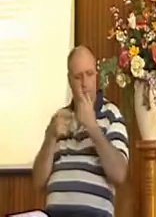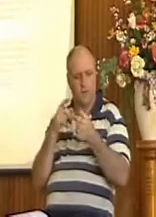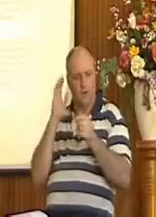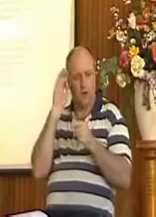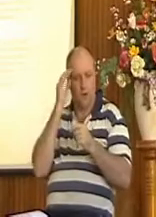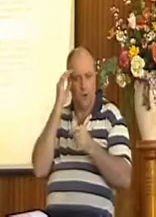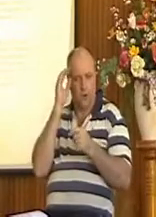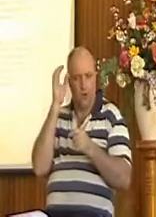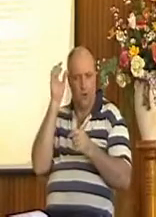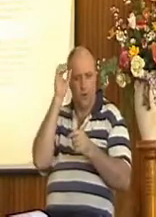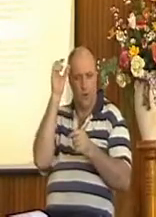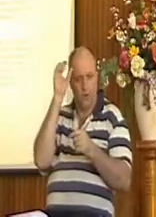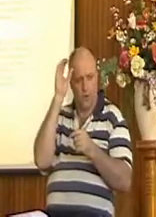effort.